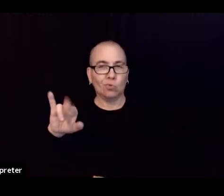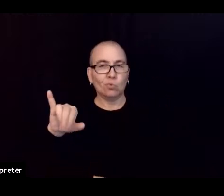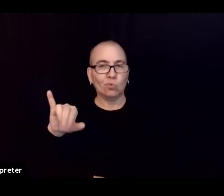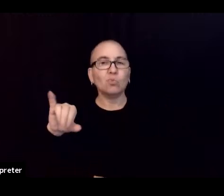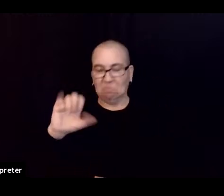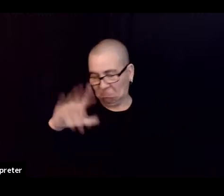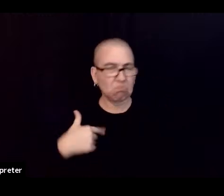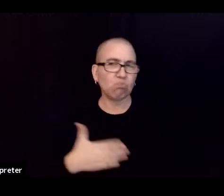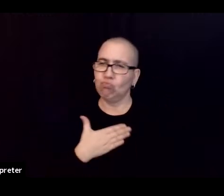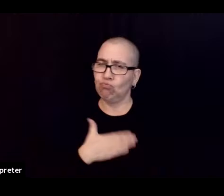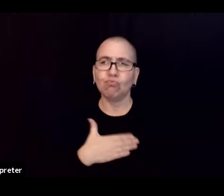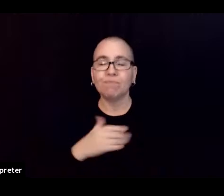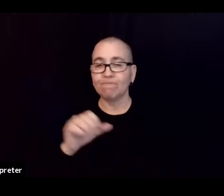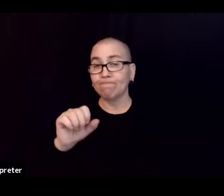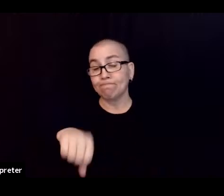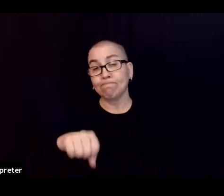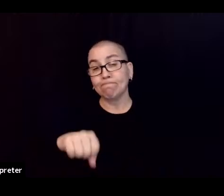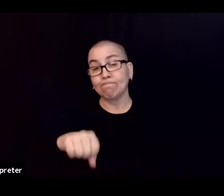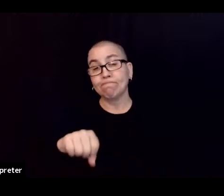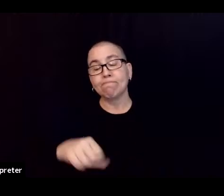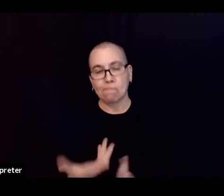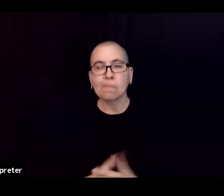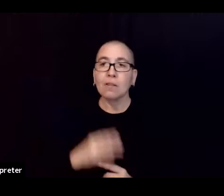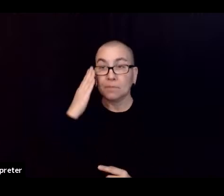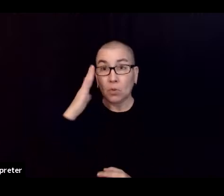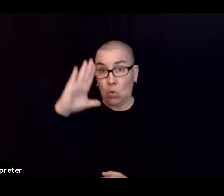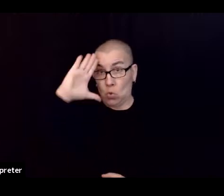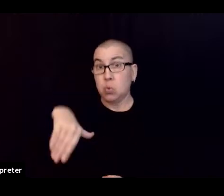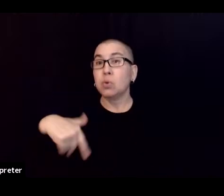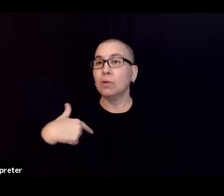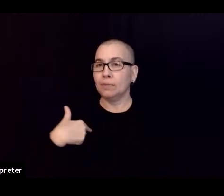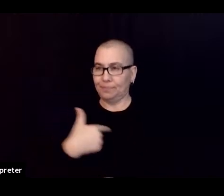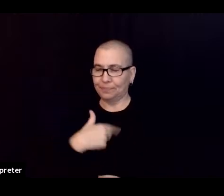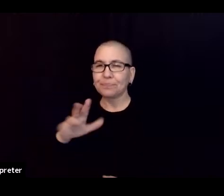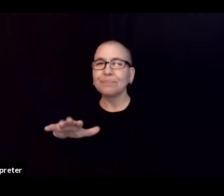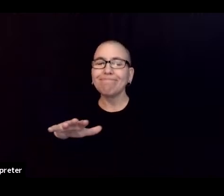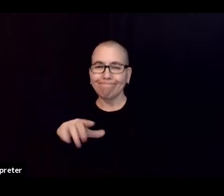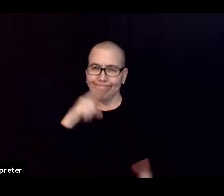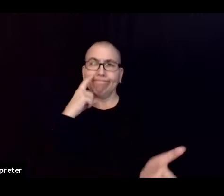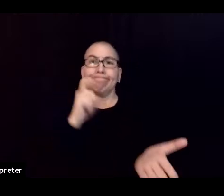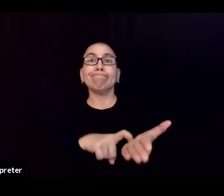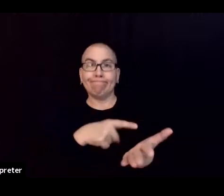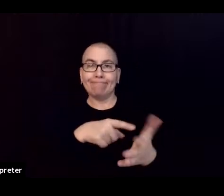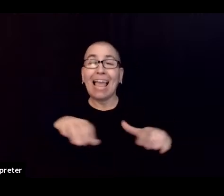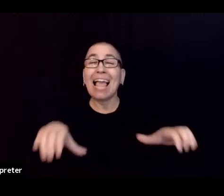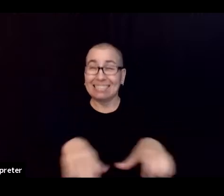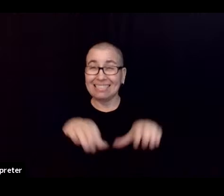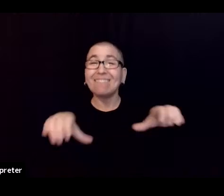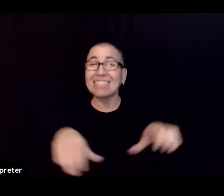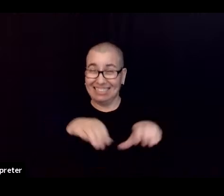additional activities that were associated with sports. So in other words,